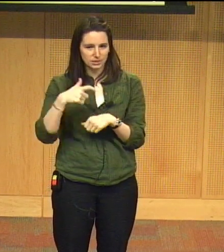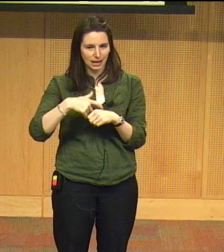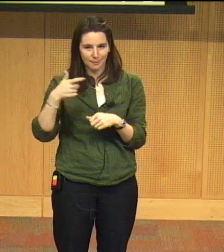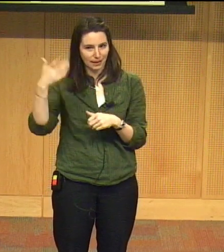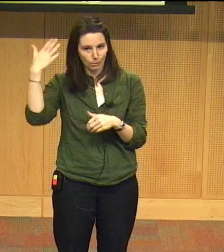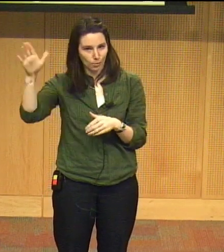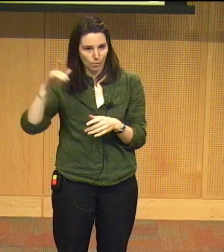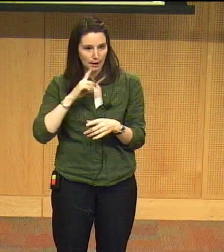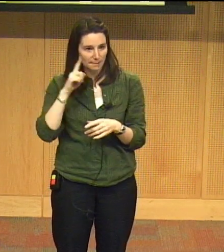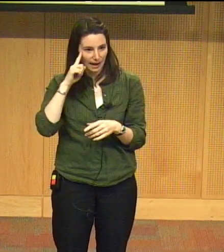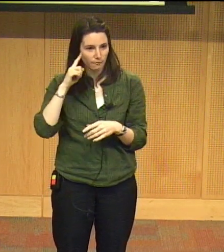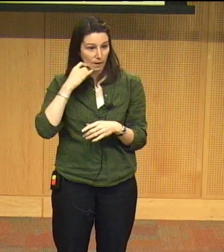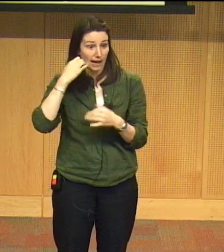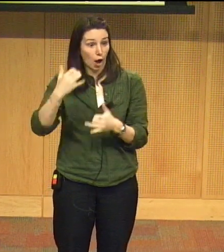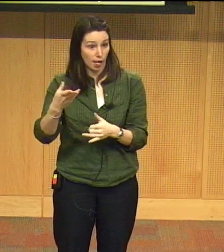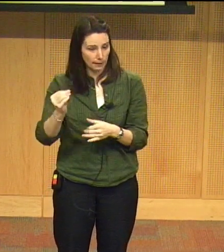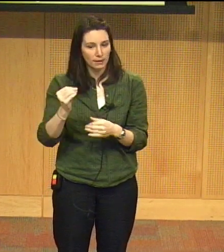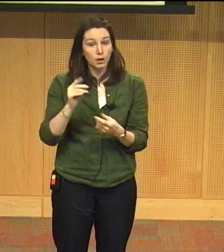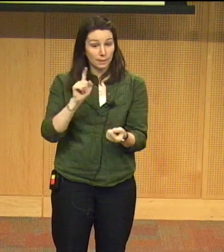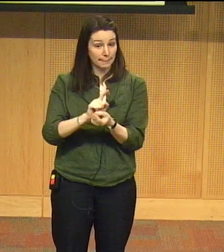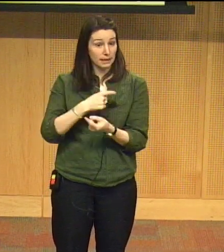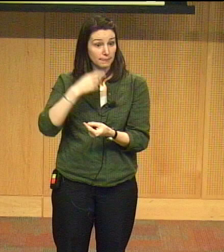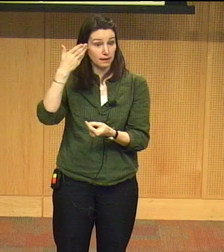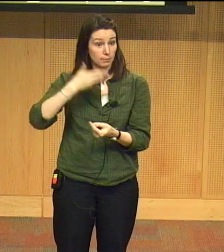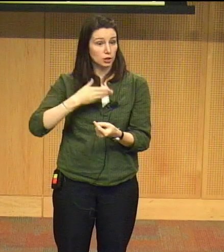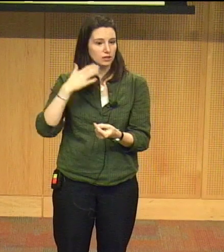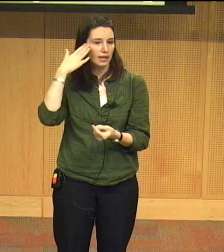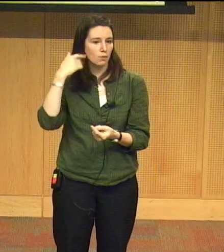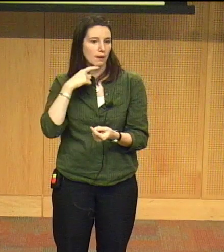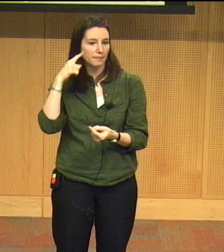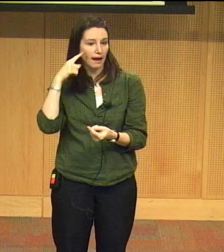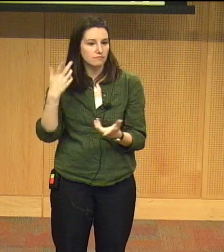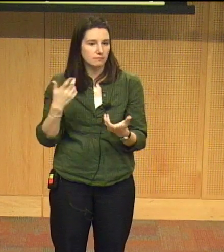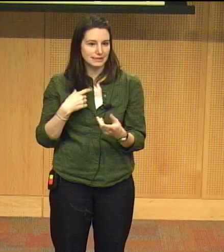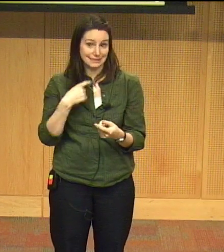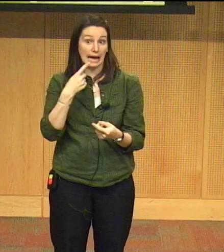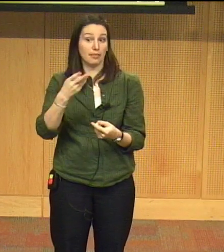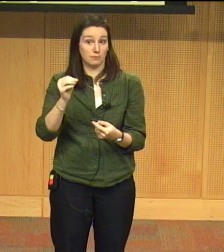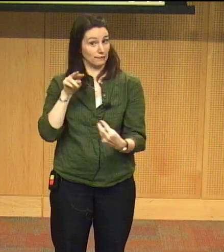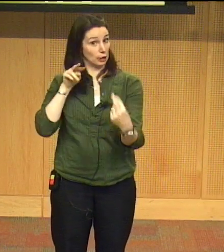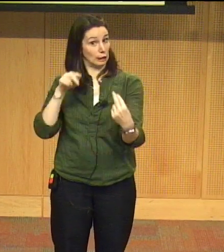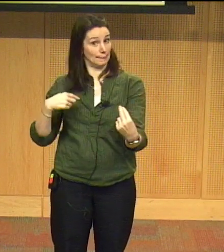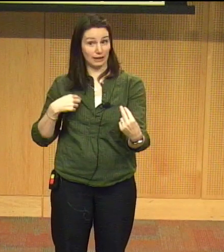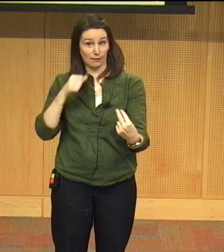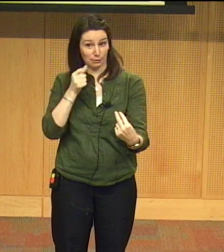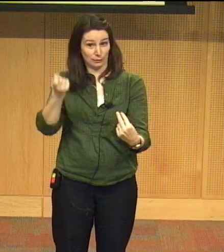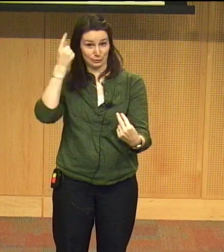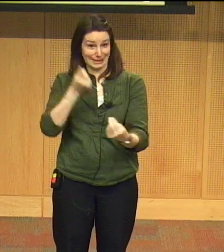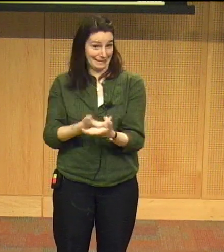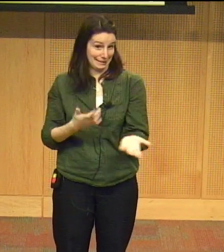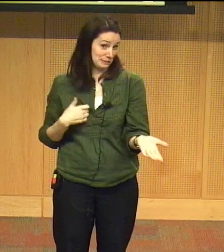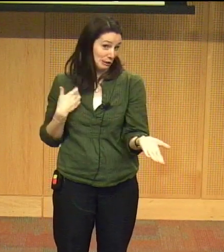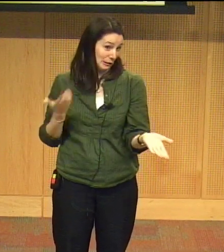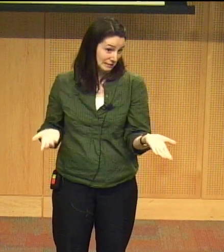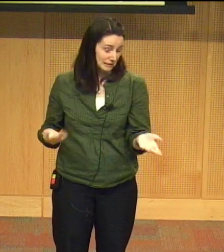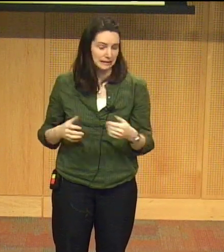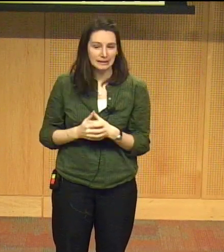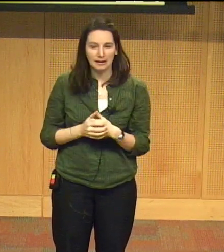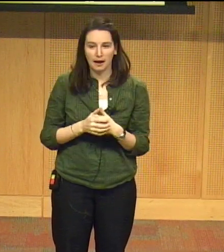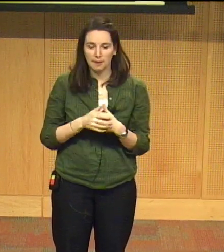time, they don't know that I'm deaf when I call them. When they meet me in person, they know I'm deaf. I tell them, you have to look at me or I don't understand anything, sorry. It's